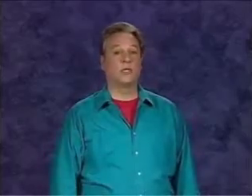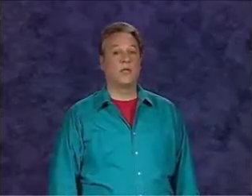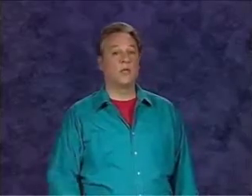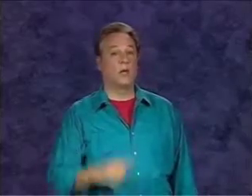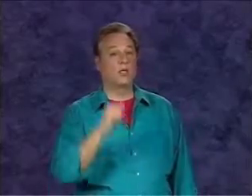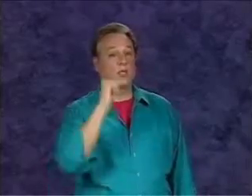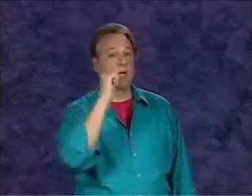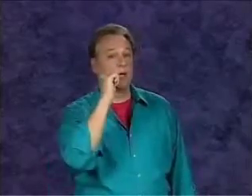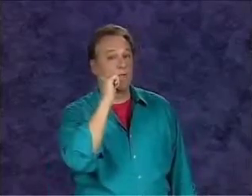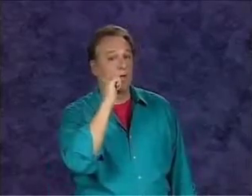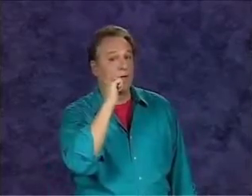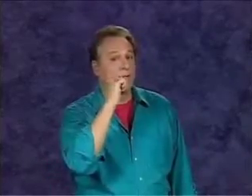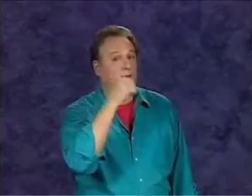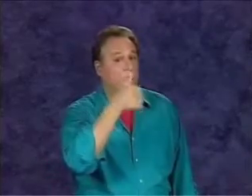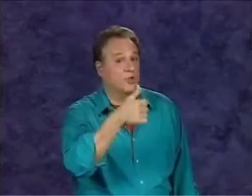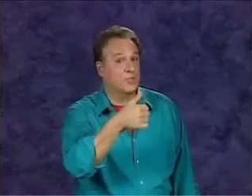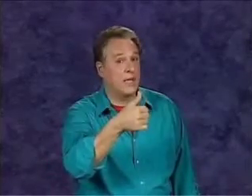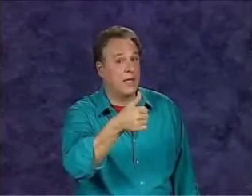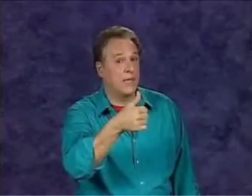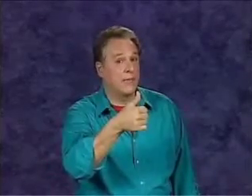in the direction of future time.